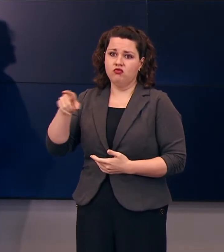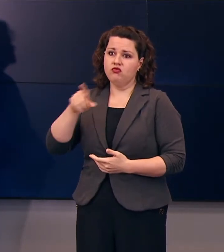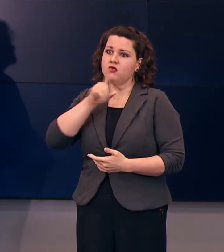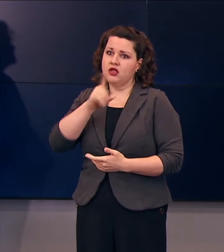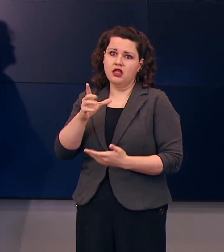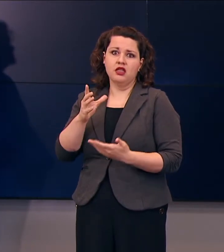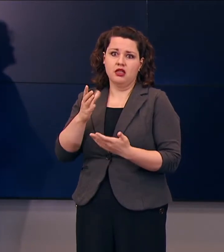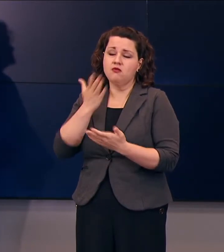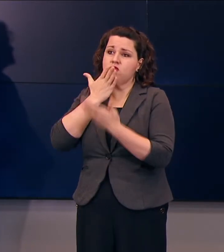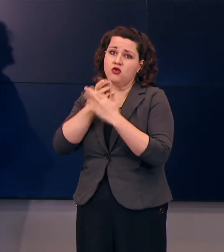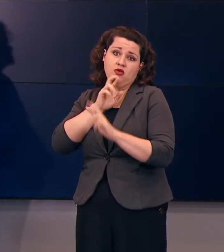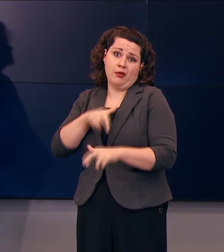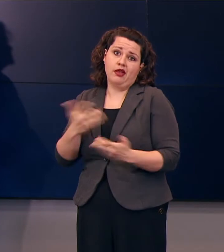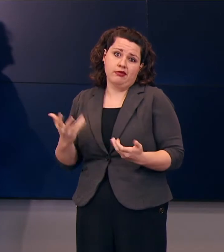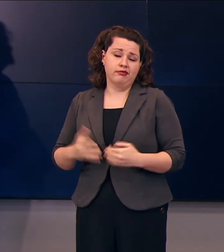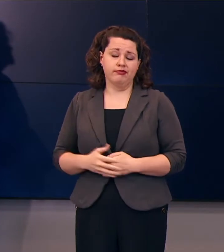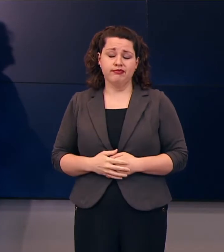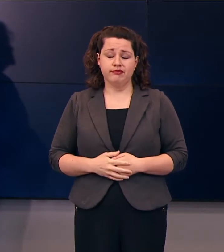I have a really good response.